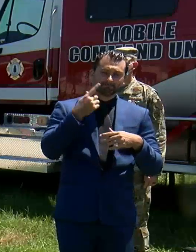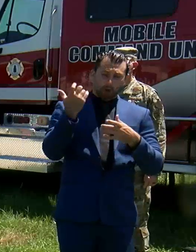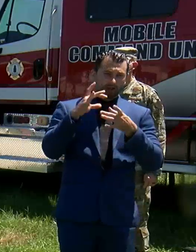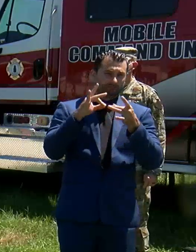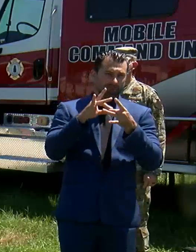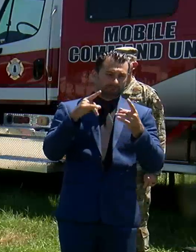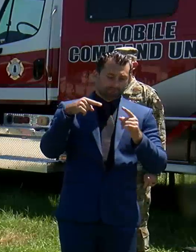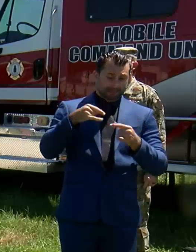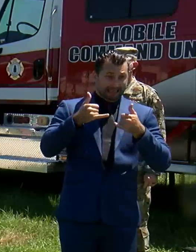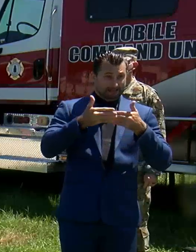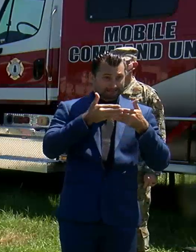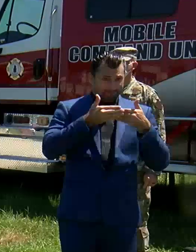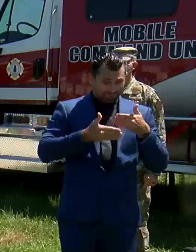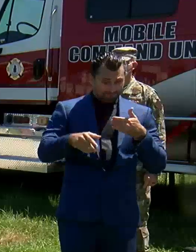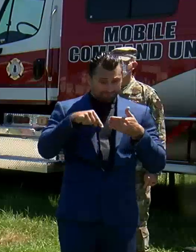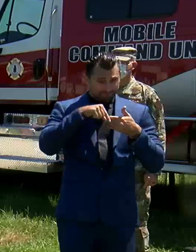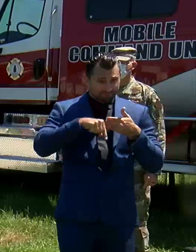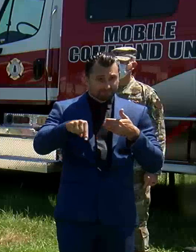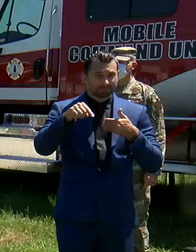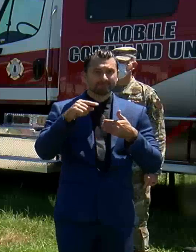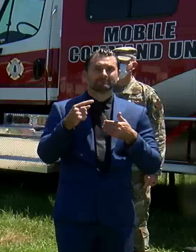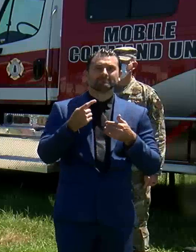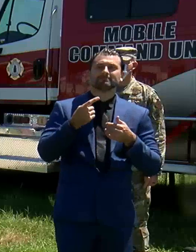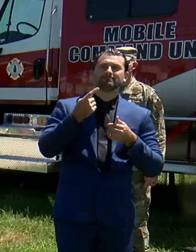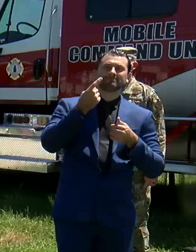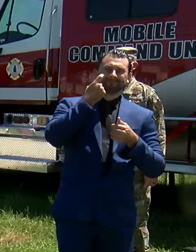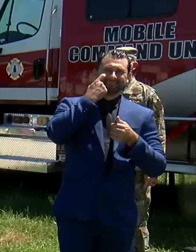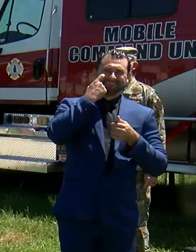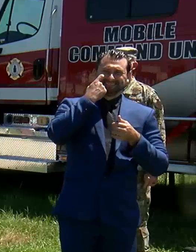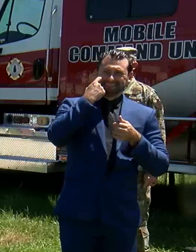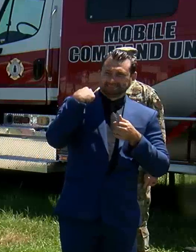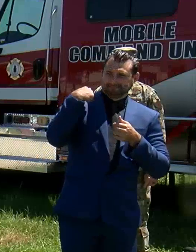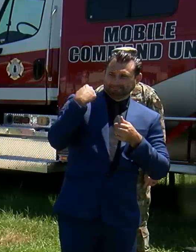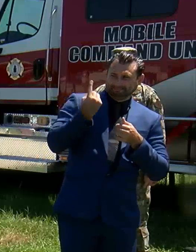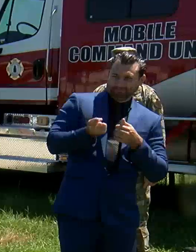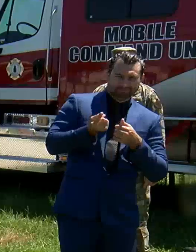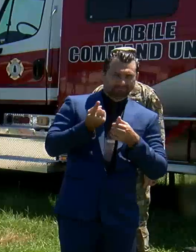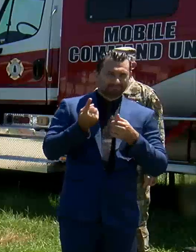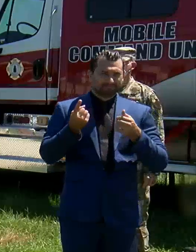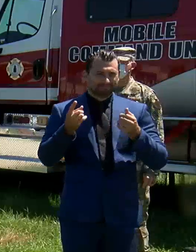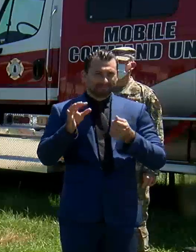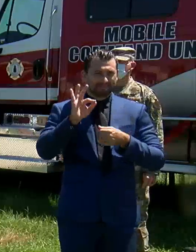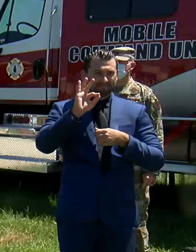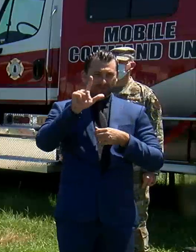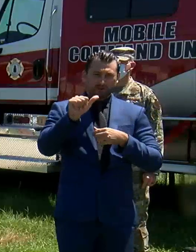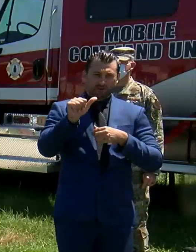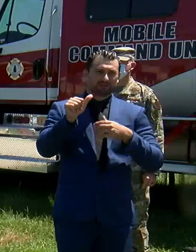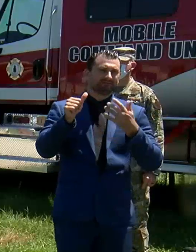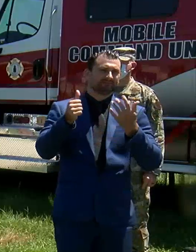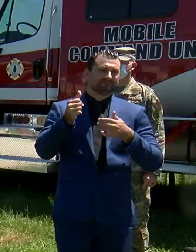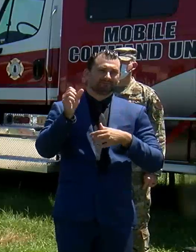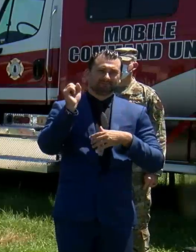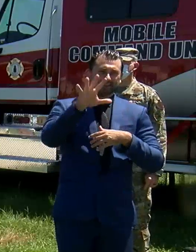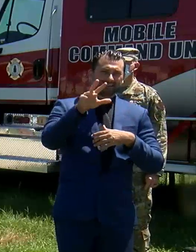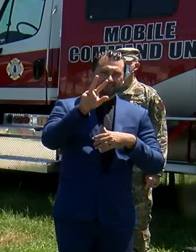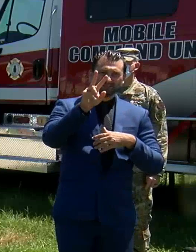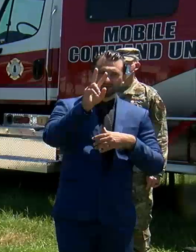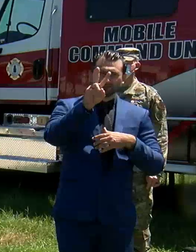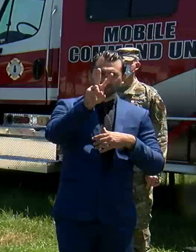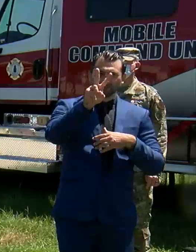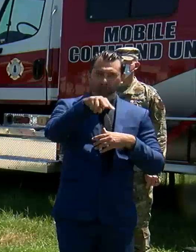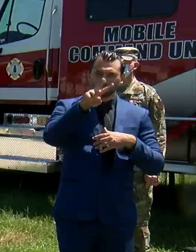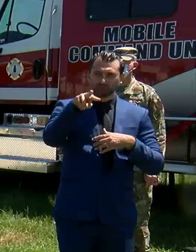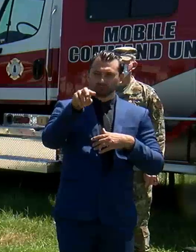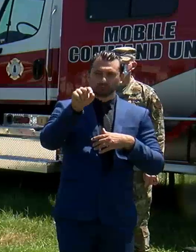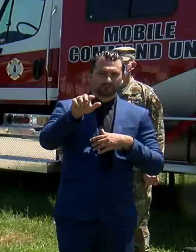has sent for healthcare workers, first responders, long-term care facilities, more than 22.5 million masks, nearly 10